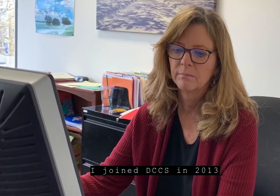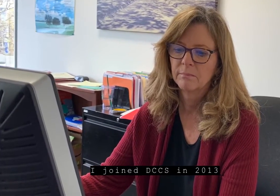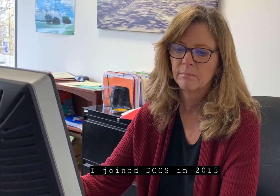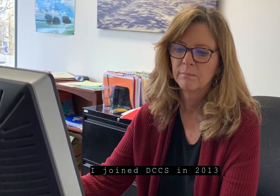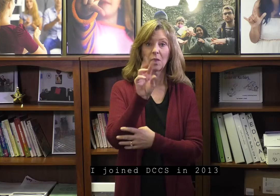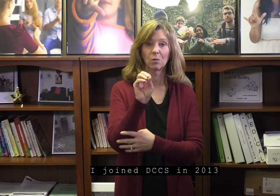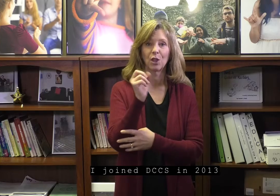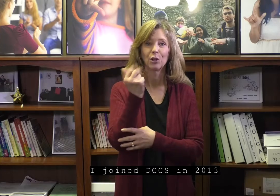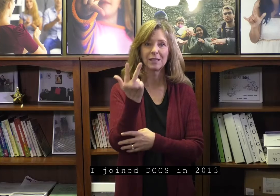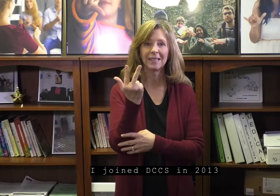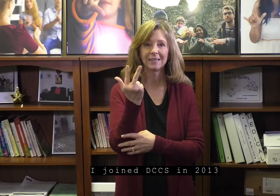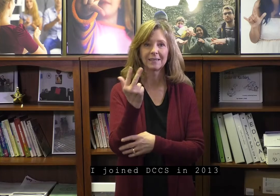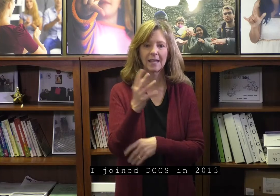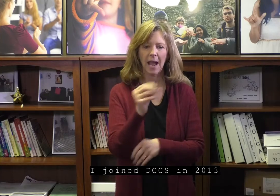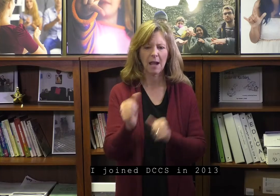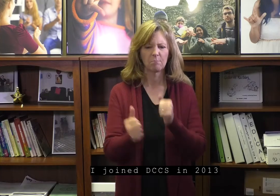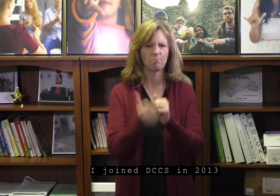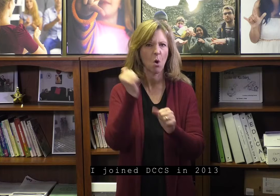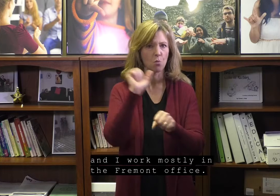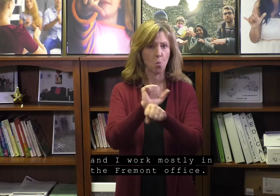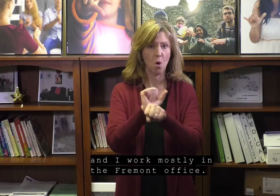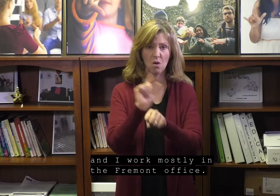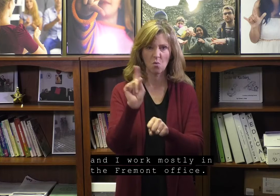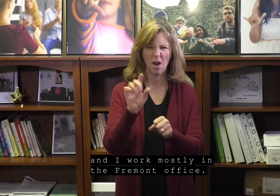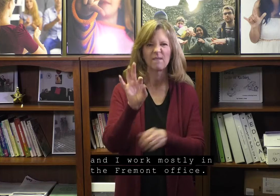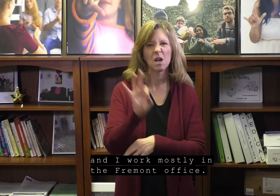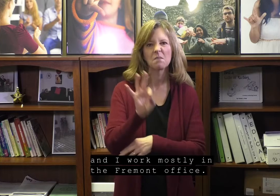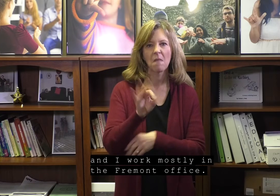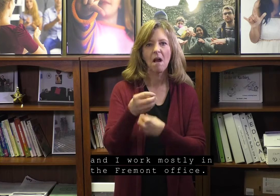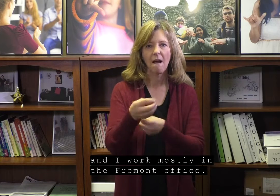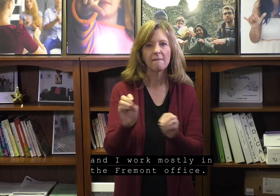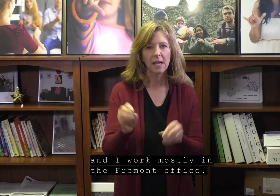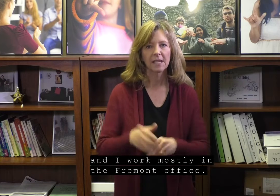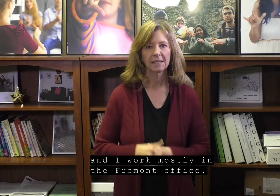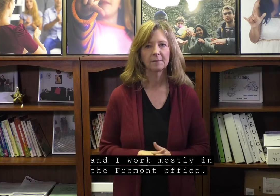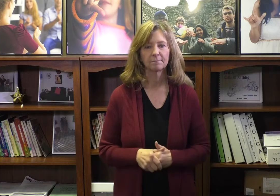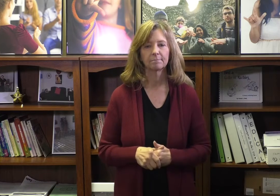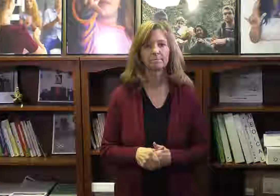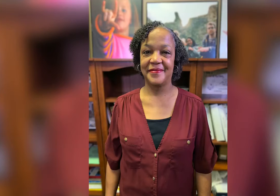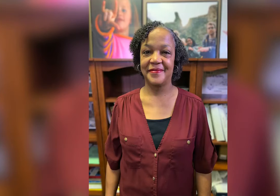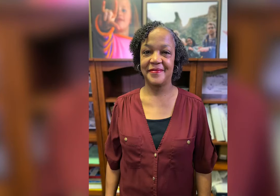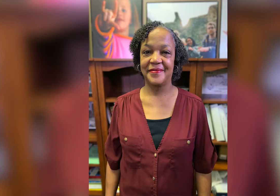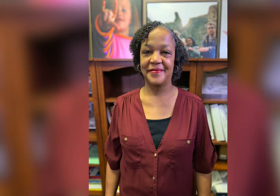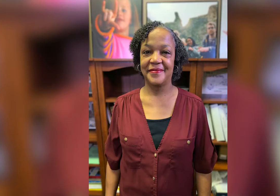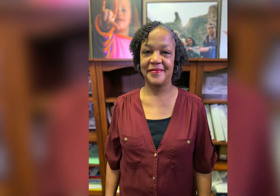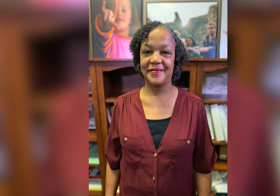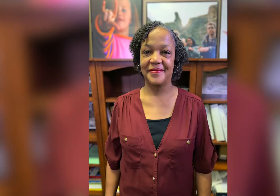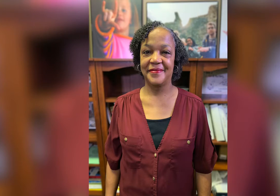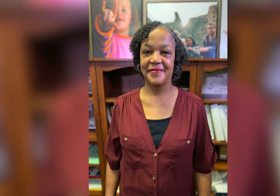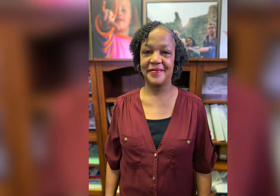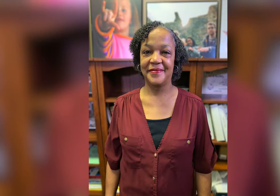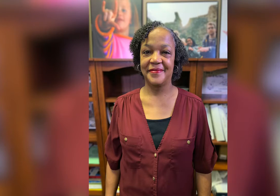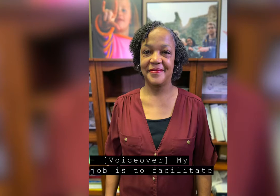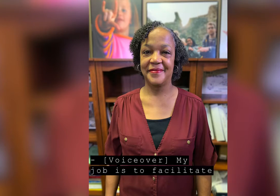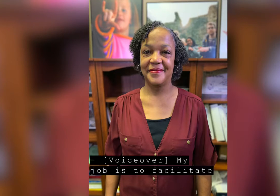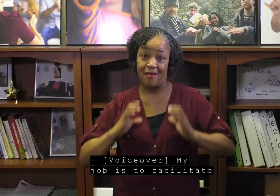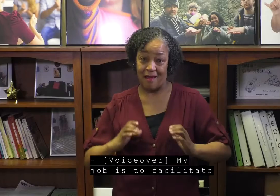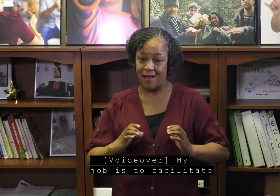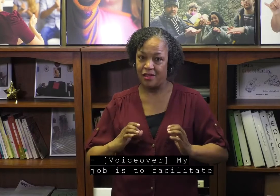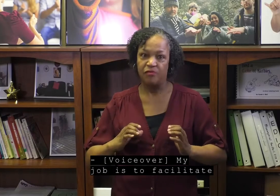I joined DCCS in 2013, and I work mostly in the Fremont office. My job is